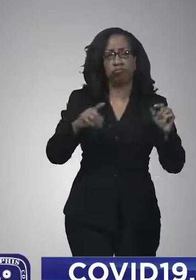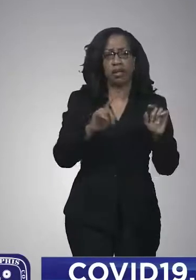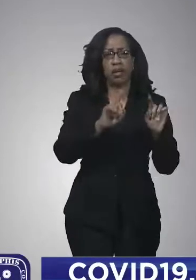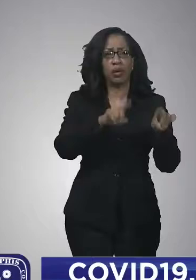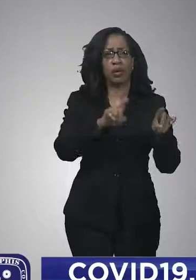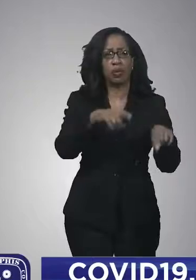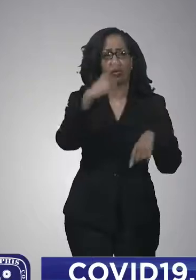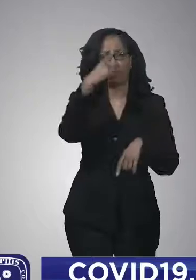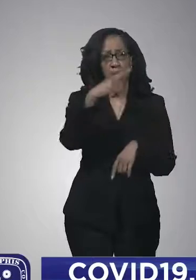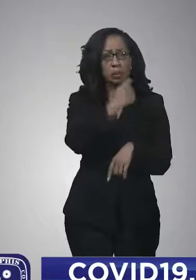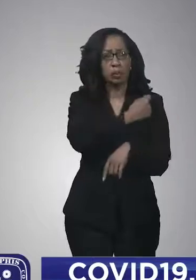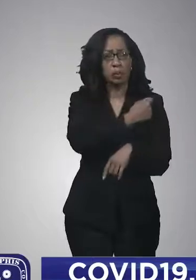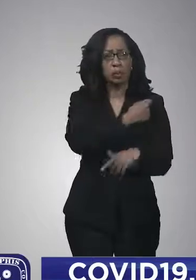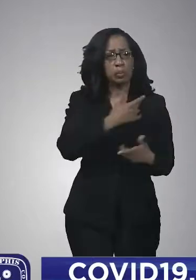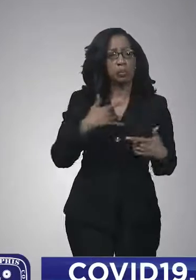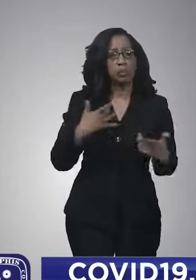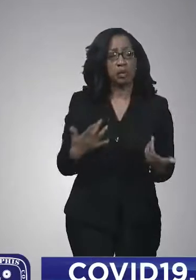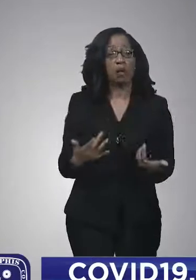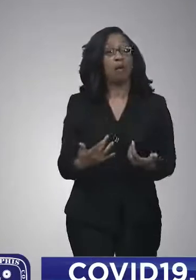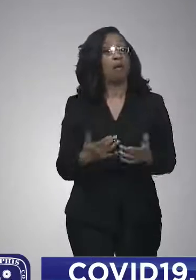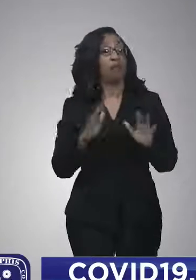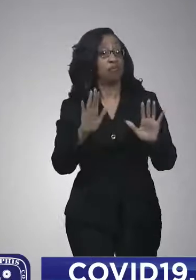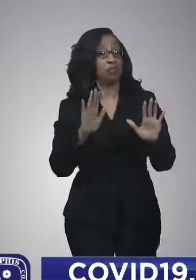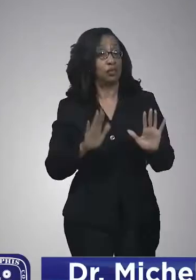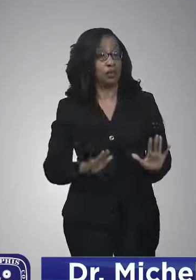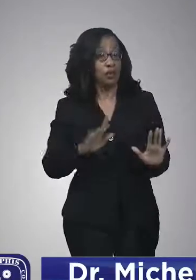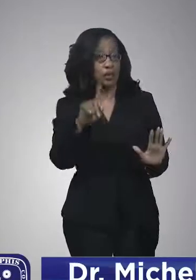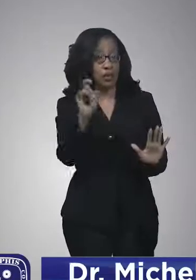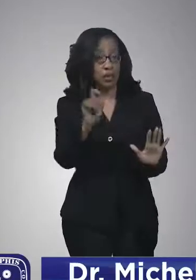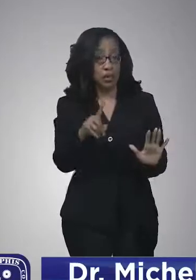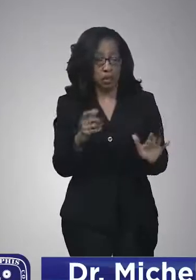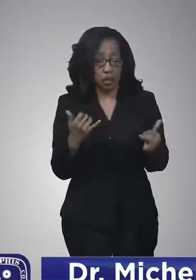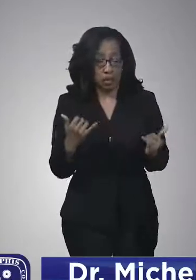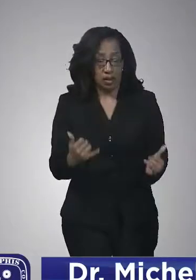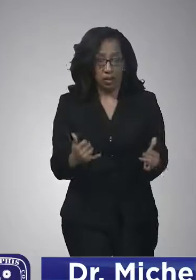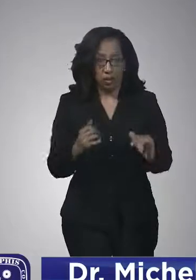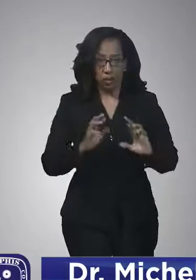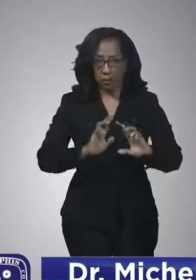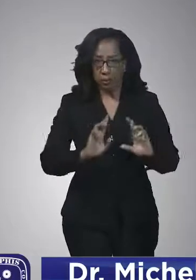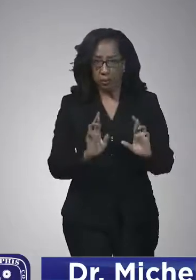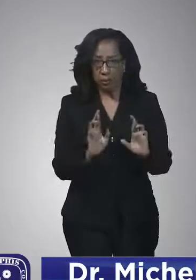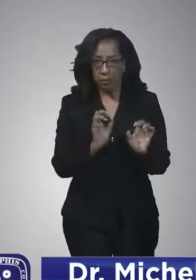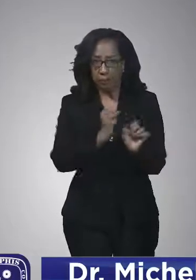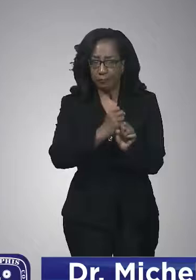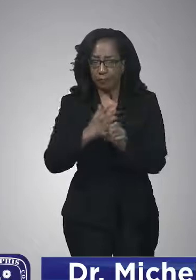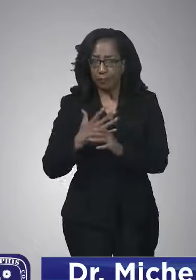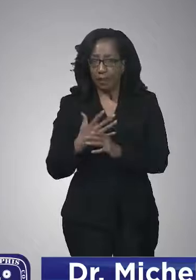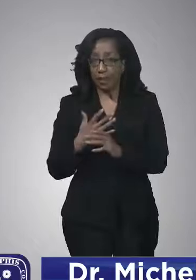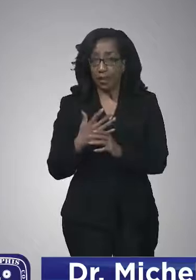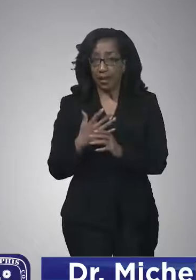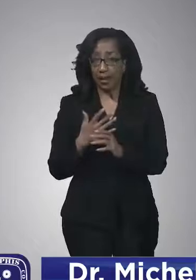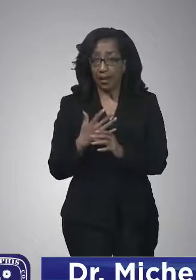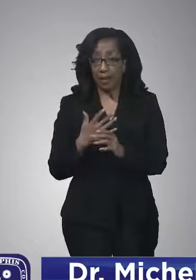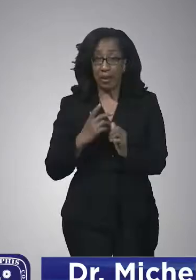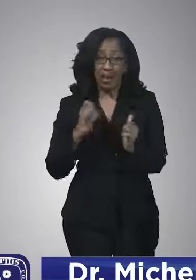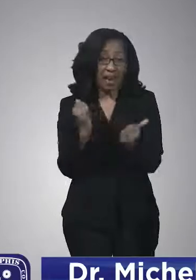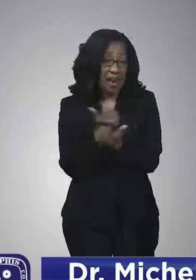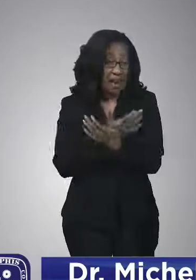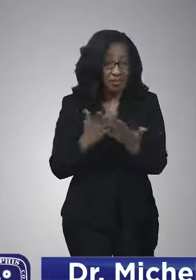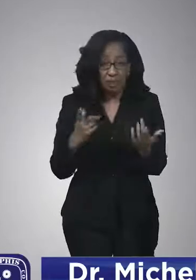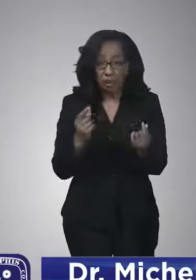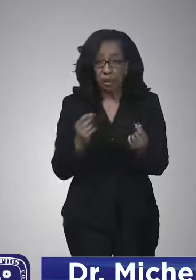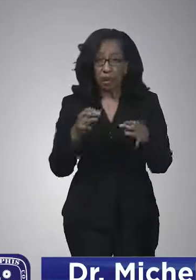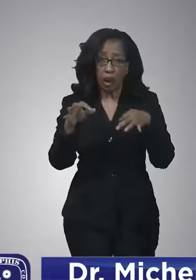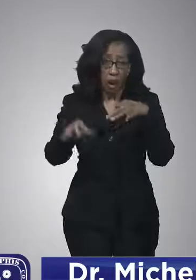will get vaccinated? That's a great question. We're making preparations. Of course, we can't say everything that we're going to be able to